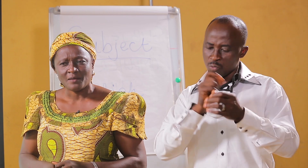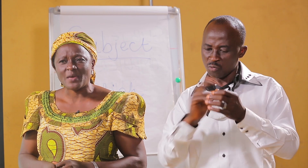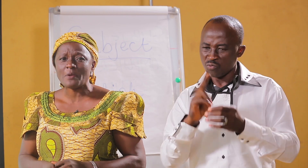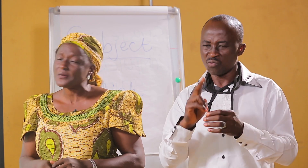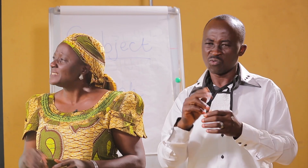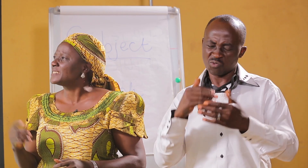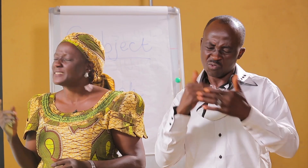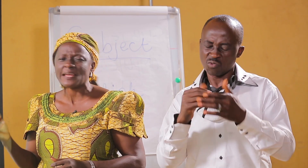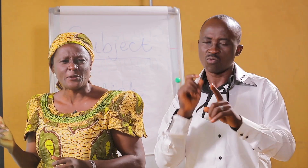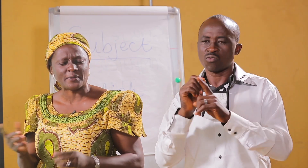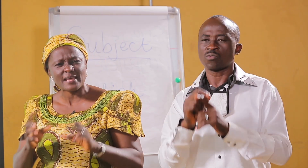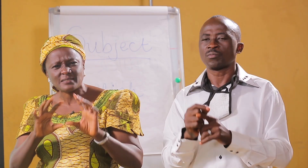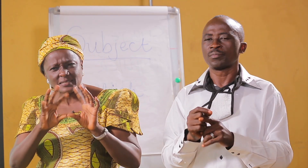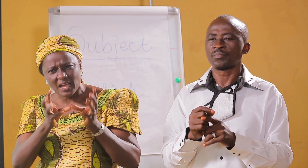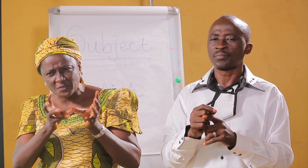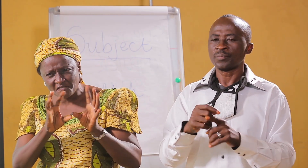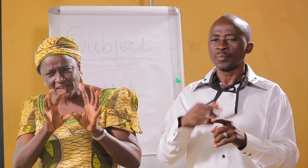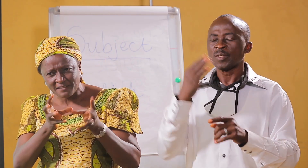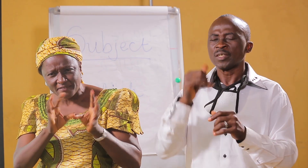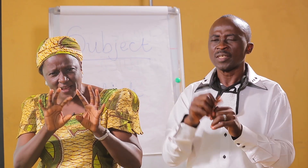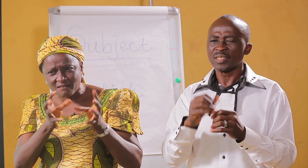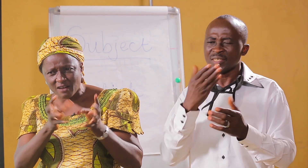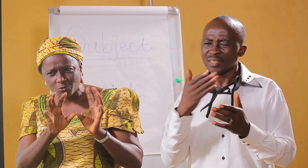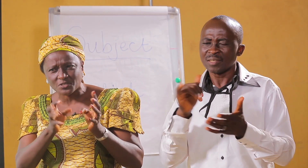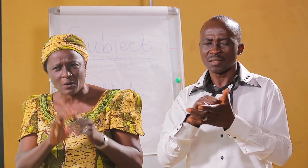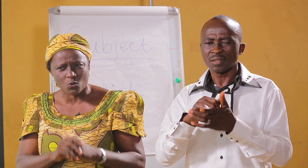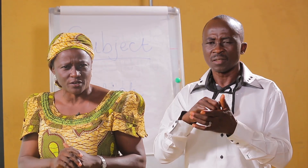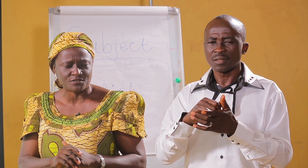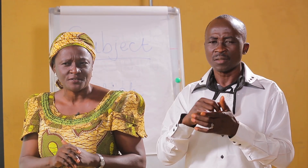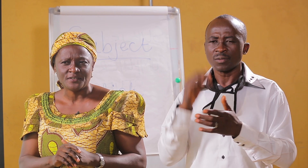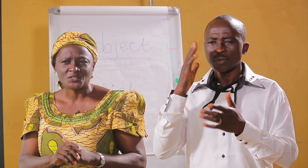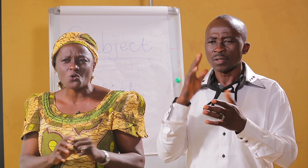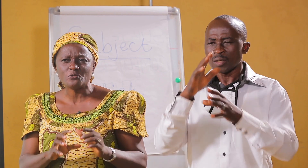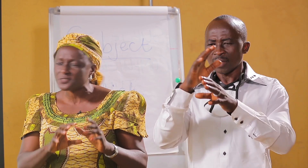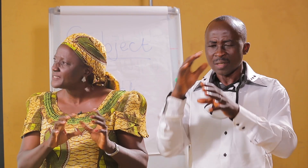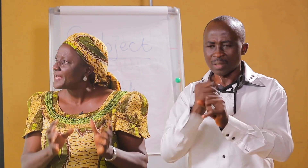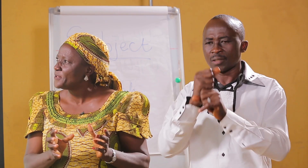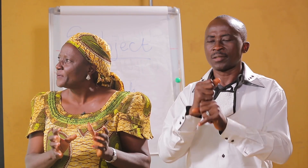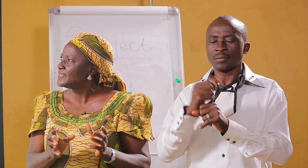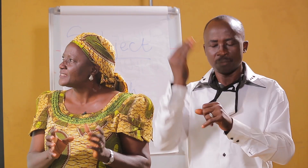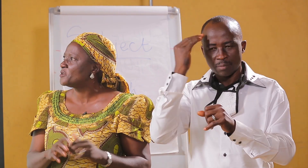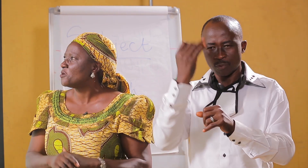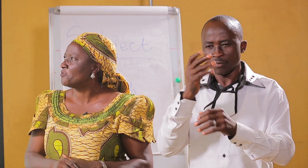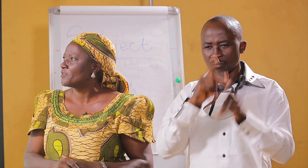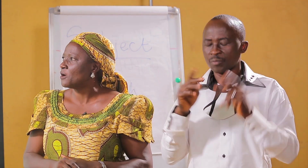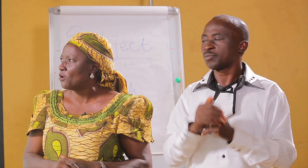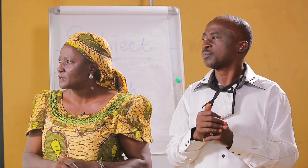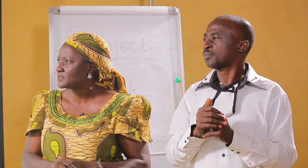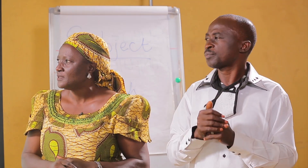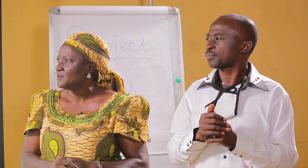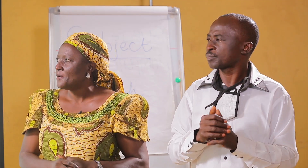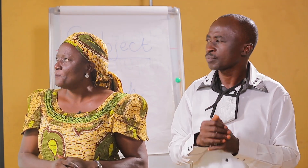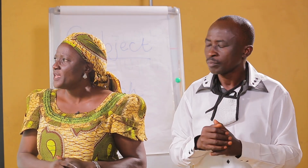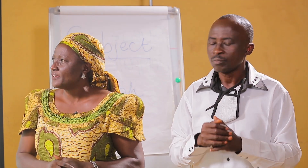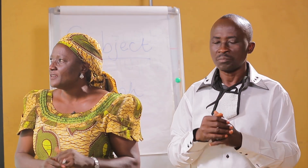thing. But because it is a stallion, there's this captivating thing around that word. So use stallion instead of a